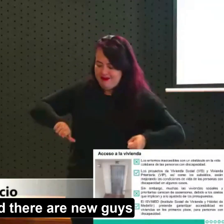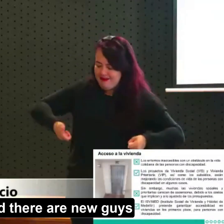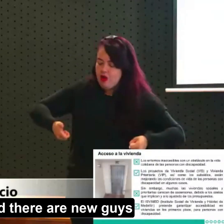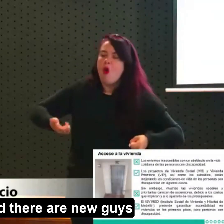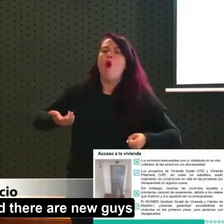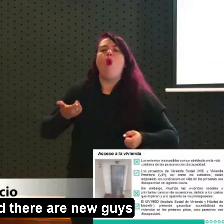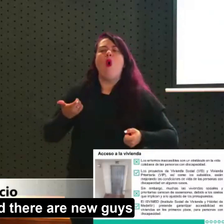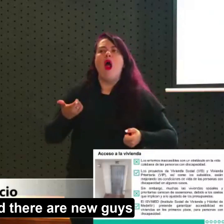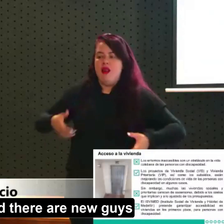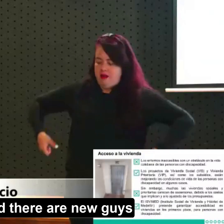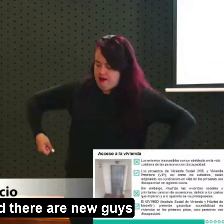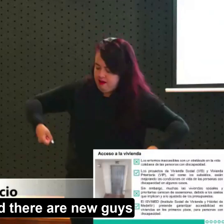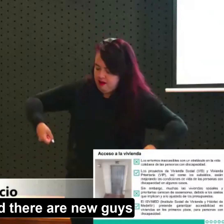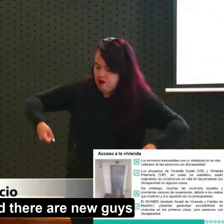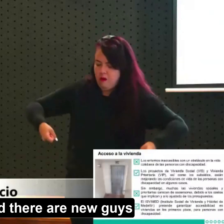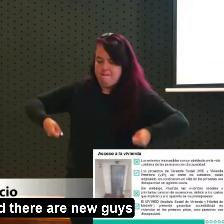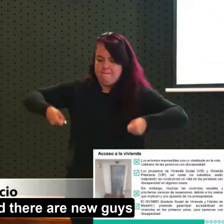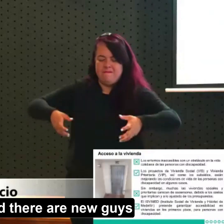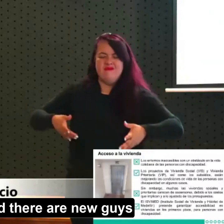the